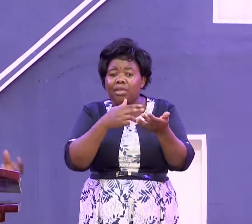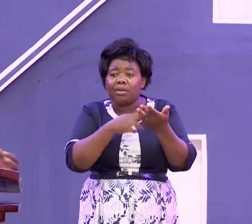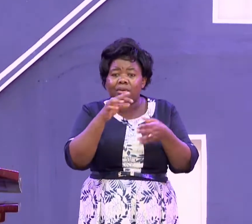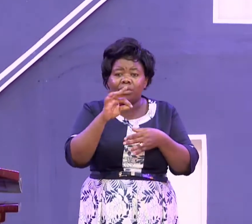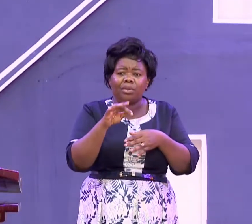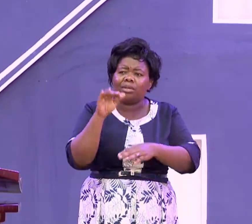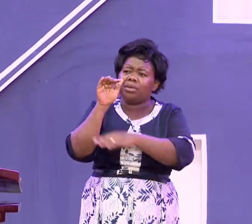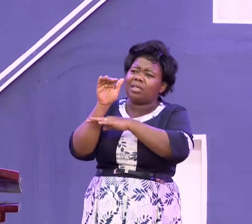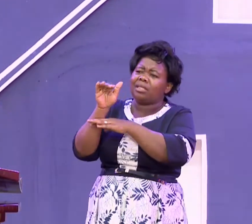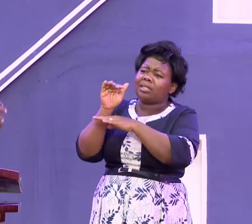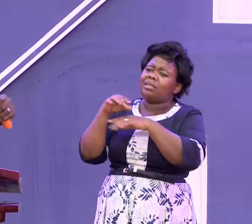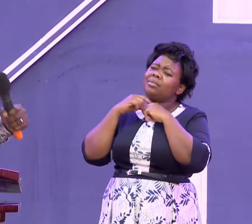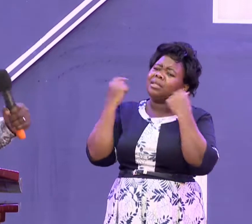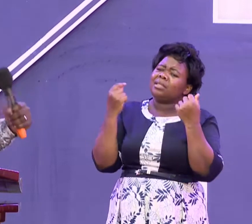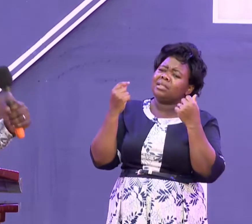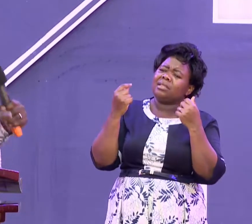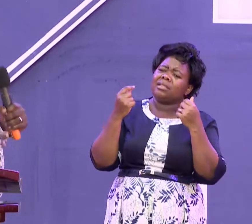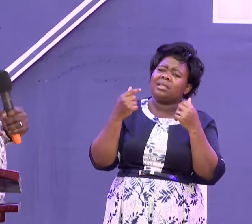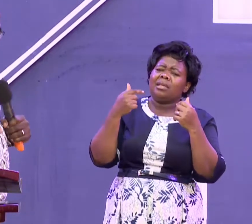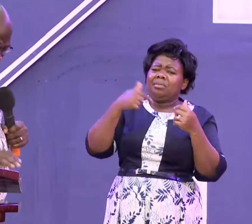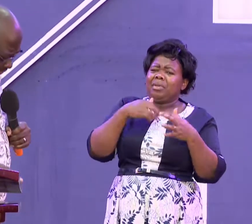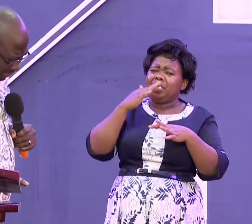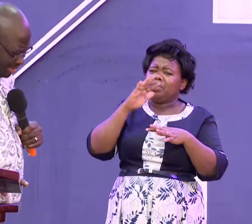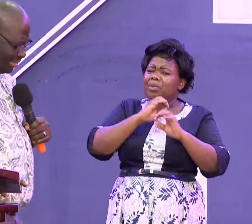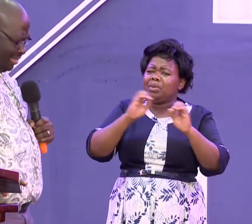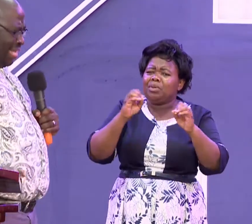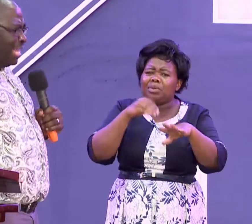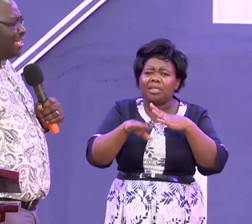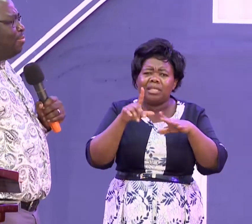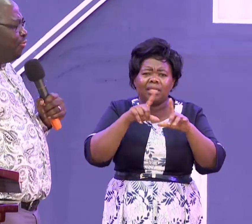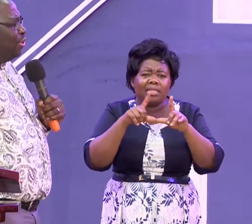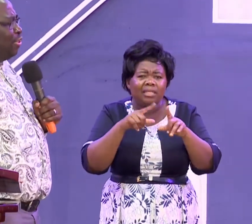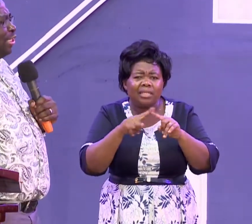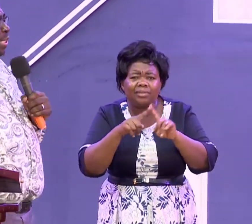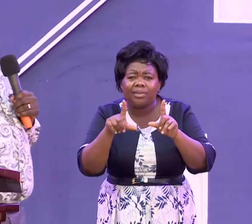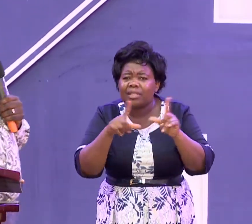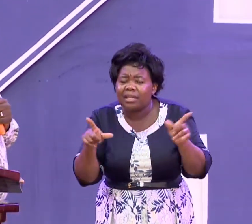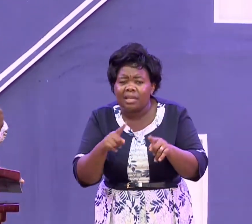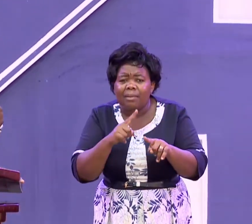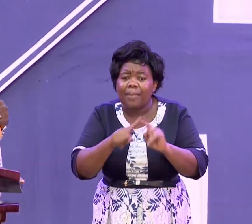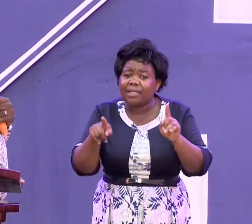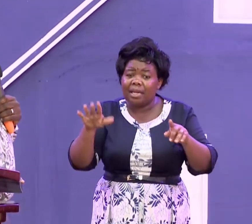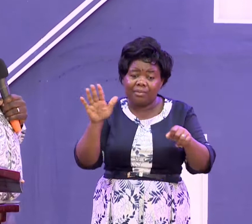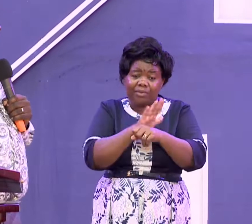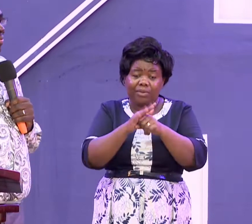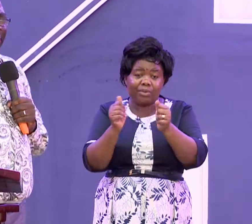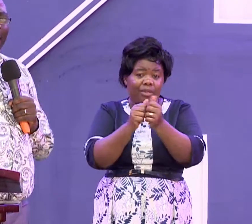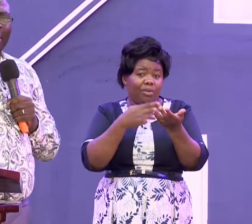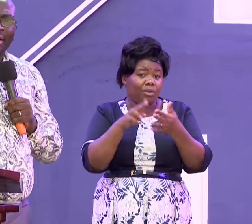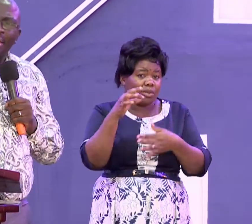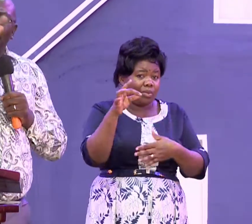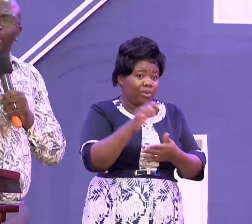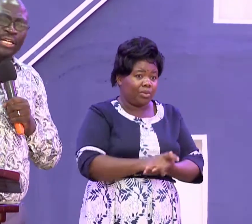always ask pastors, how come I'm not speaking in tongues? And yet I'm filled with the Holy